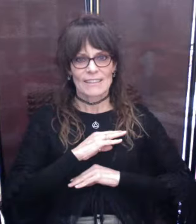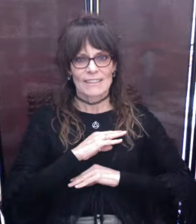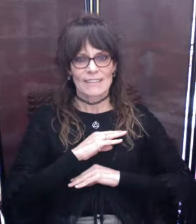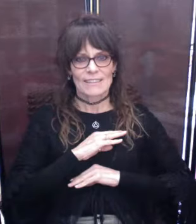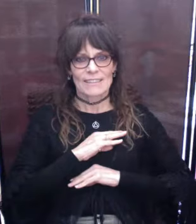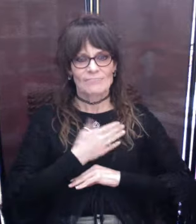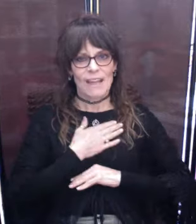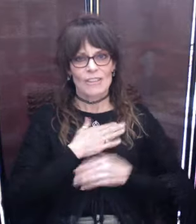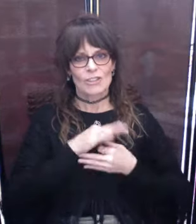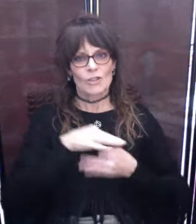with faith.